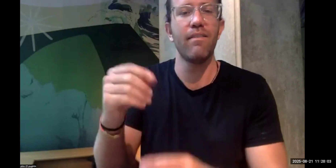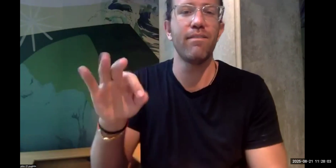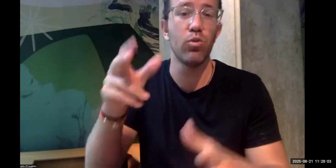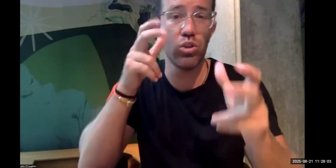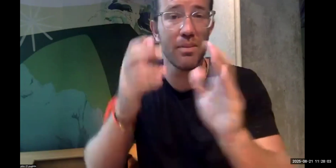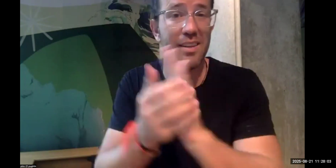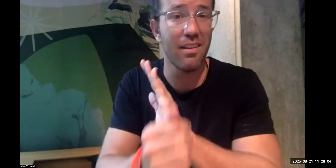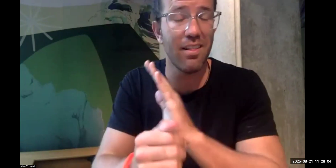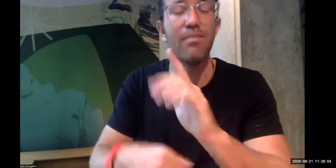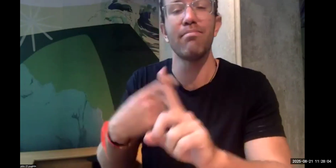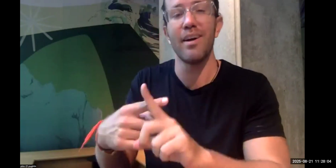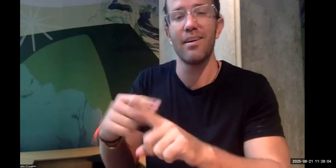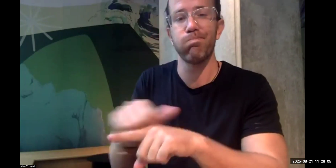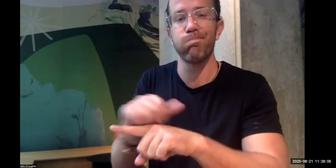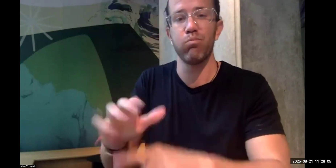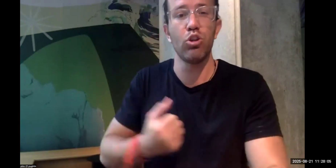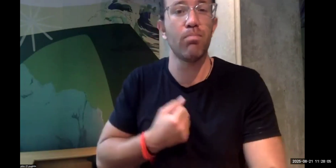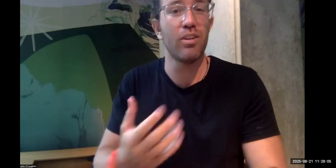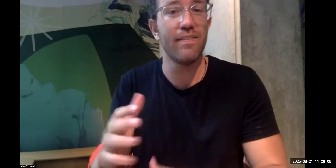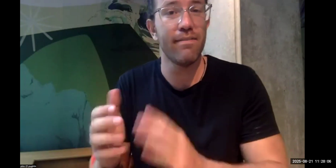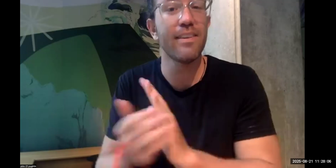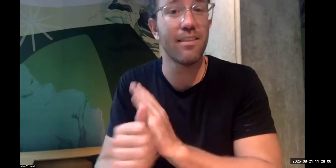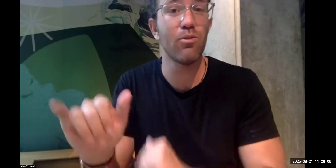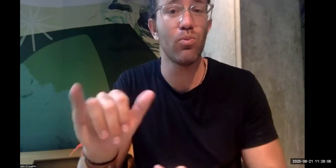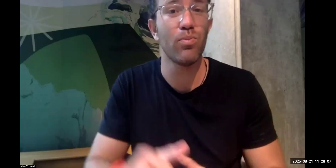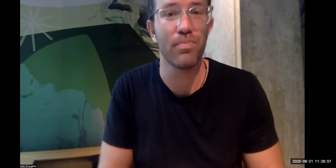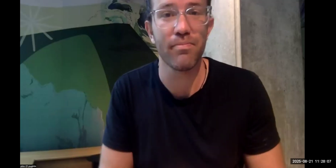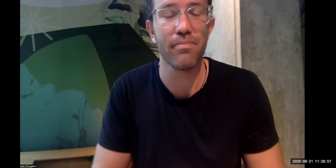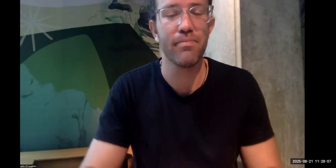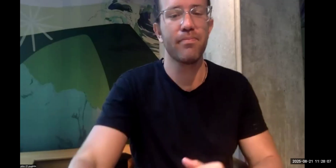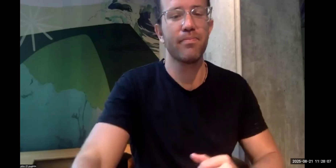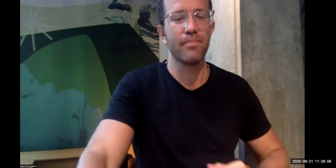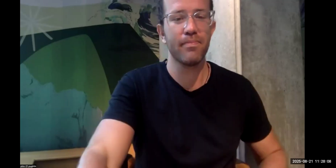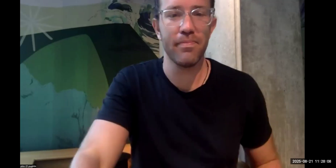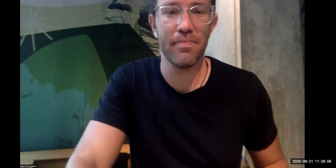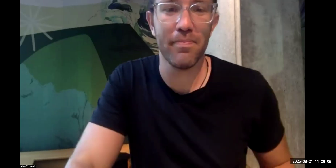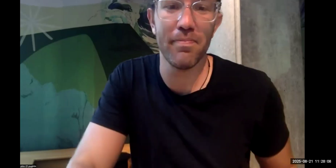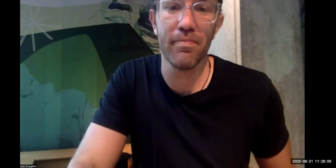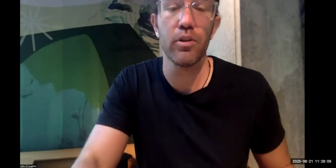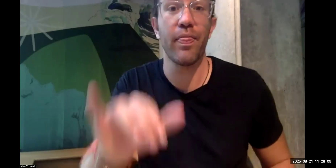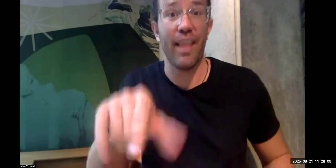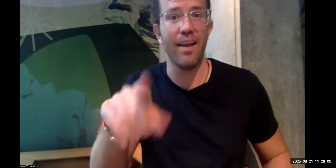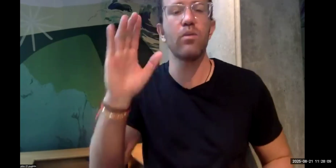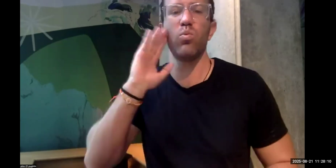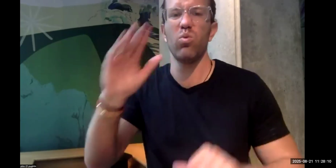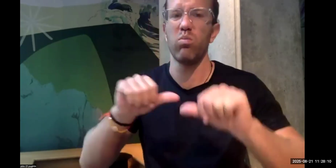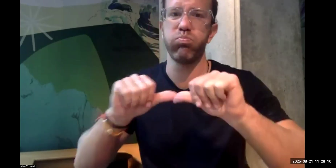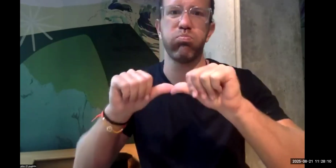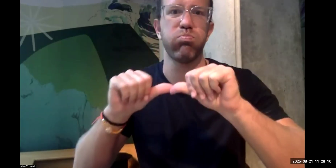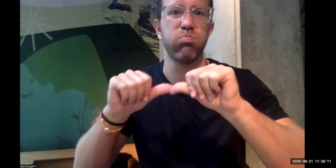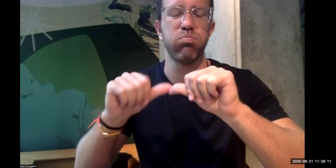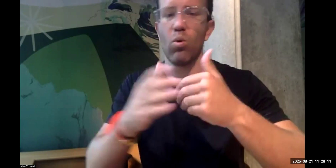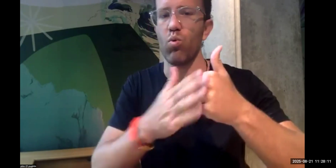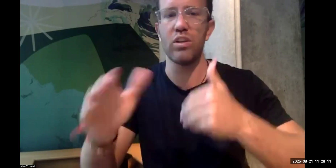respond and thereon and there will continue different dialogue to work on your expressive skills and